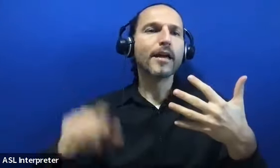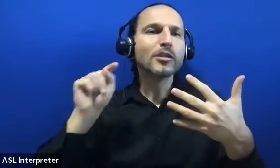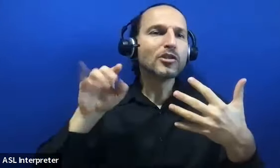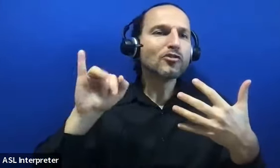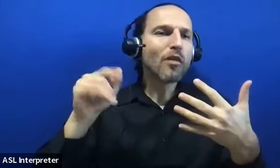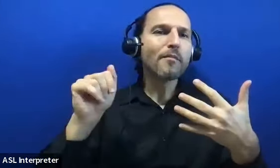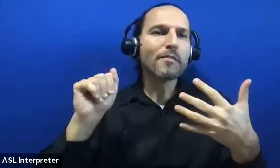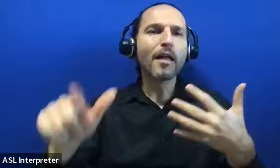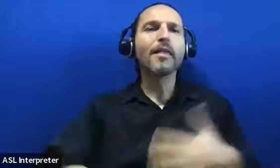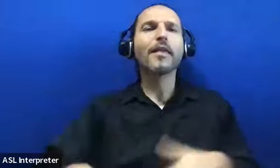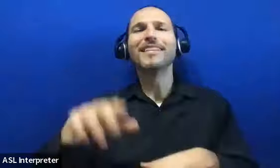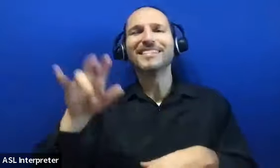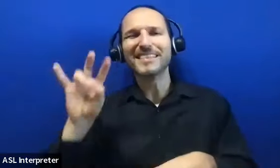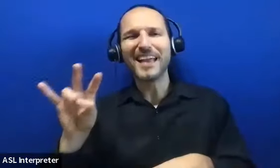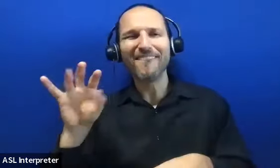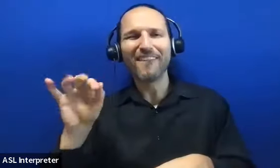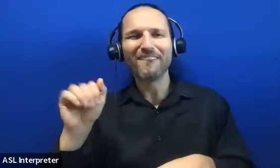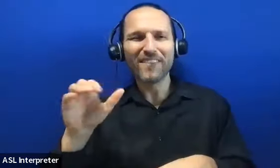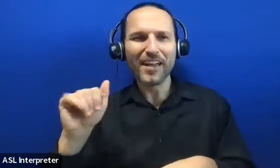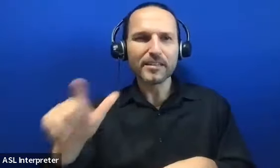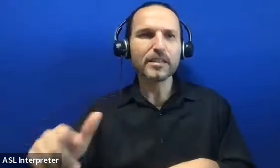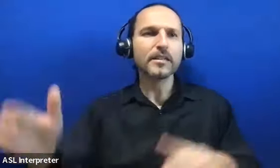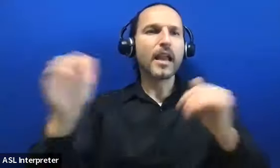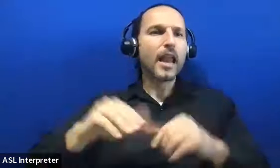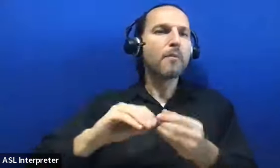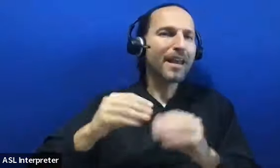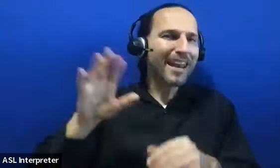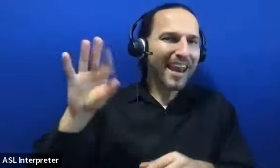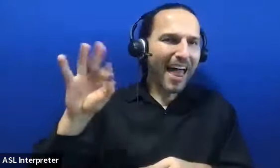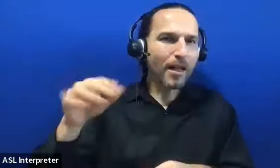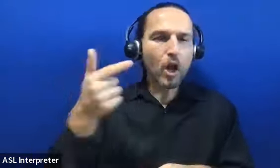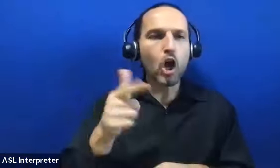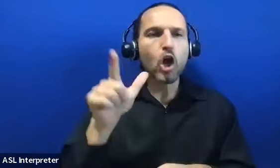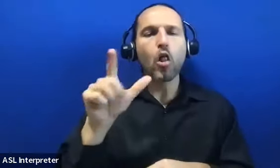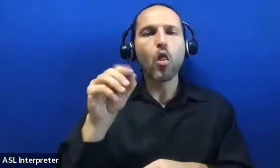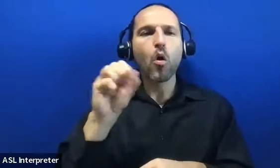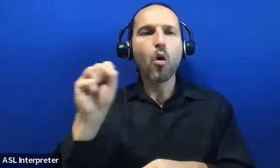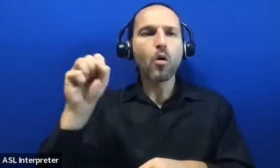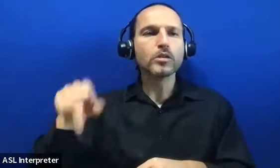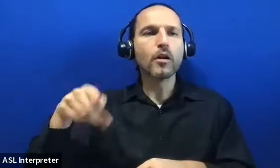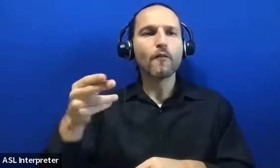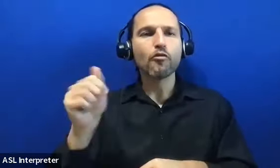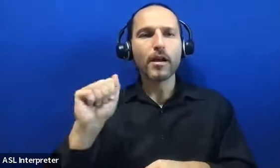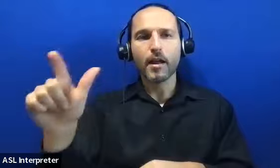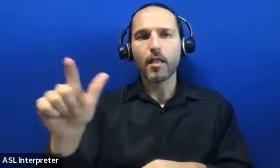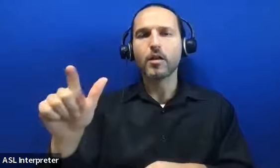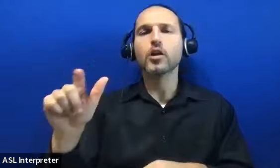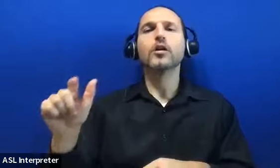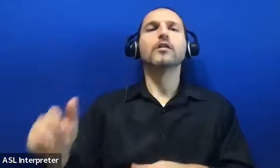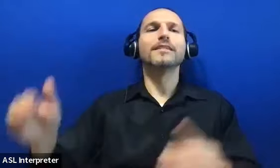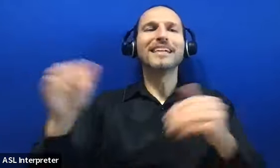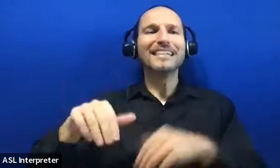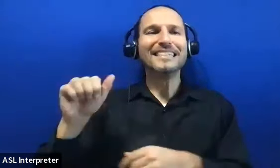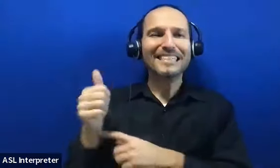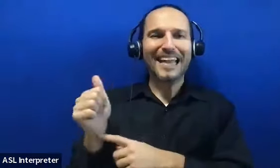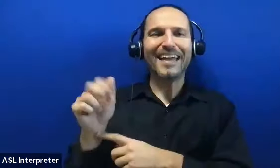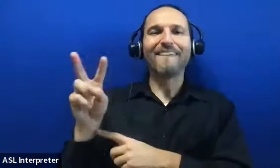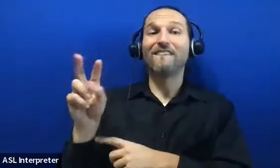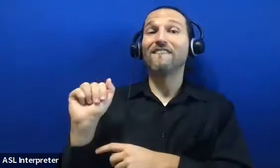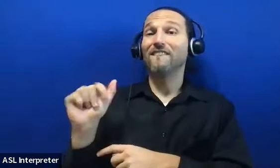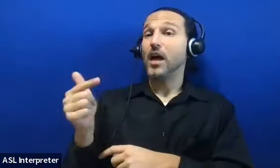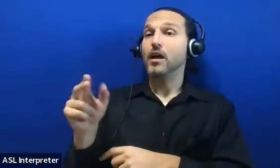nerve 7, the facial nerve, cranial nerve 9, the glossopharyngeal nerve, cranial nerve 10 is the